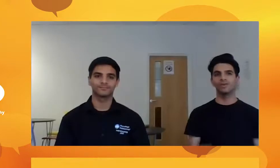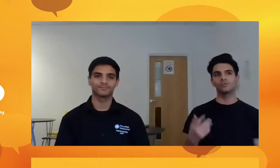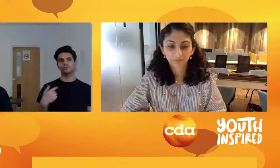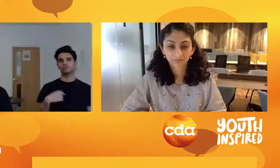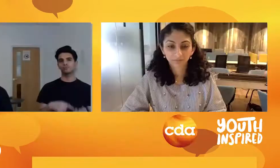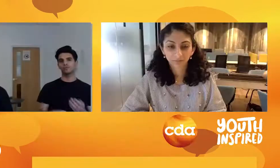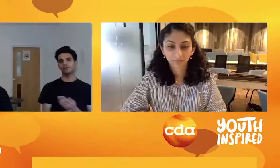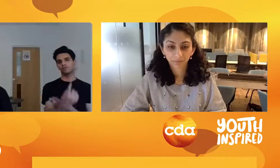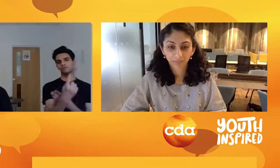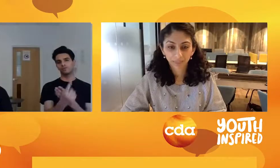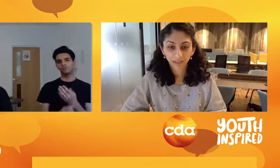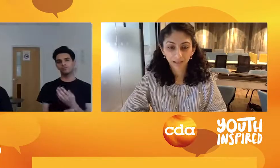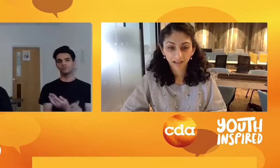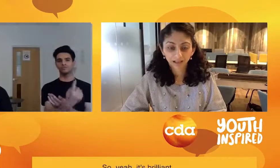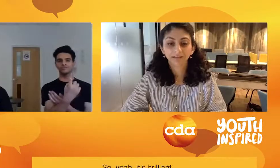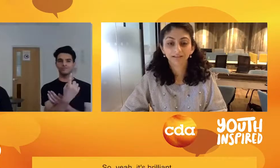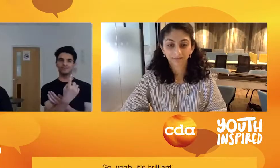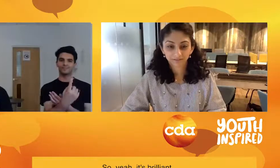information.